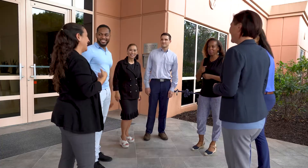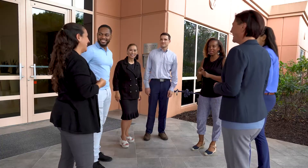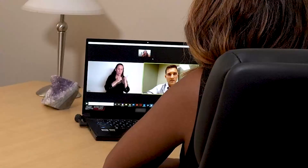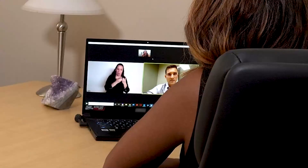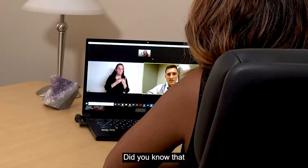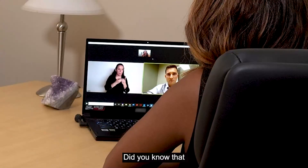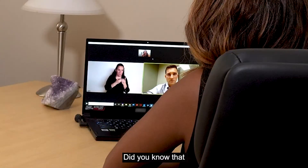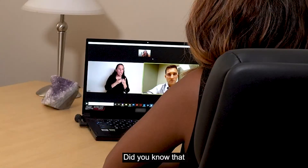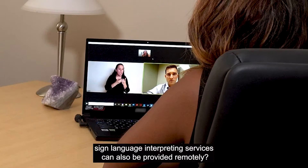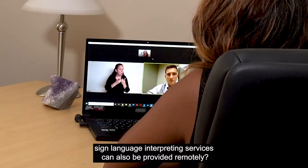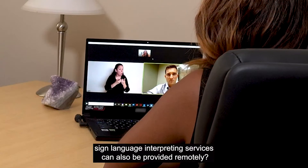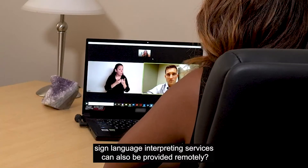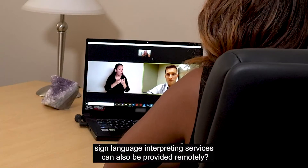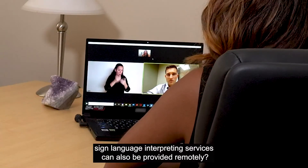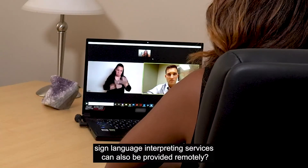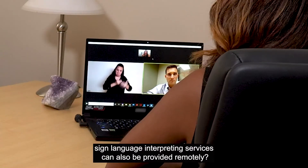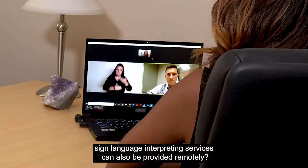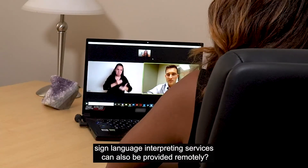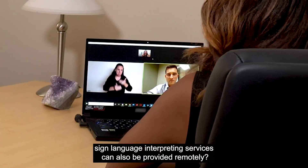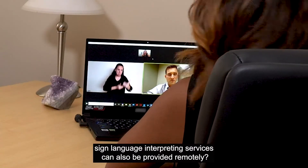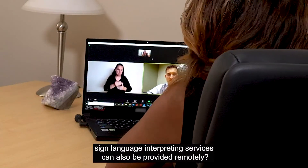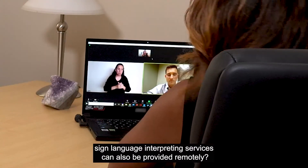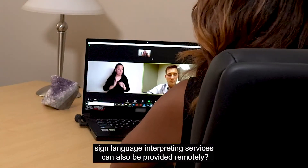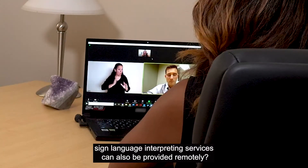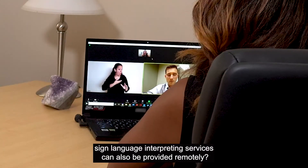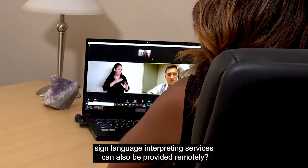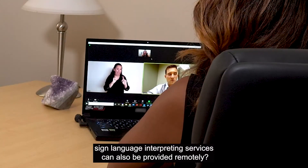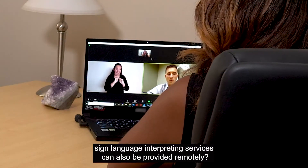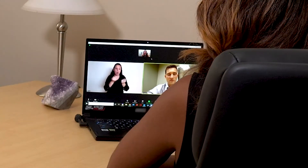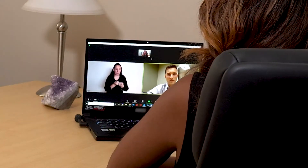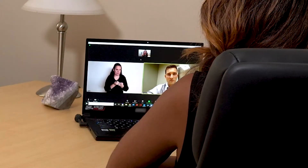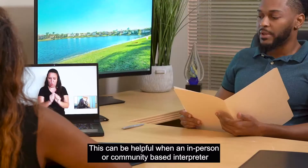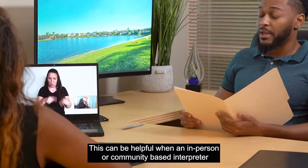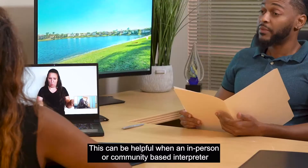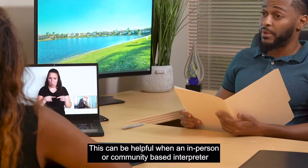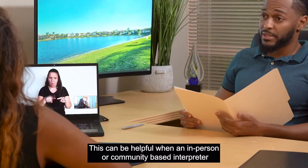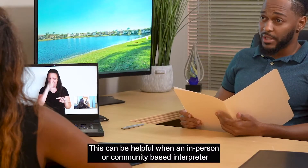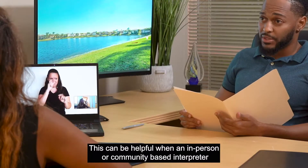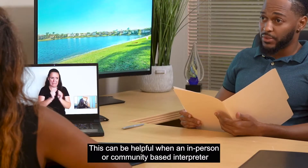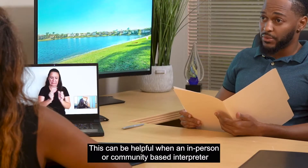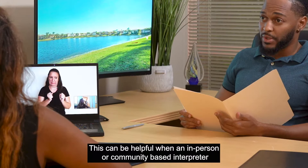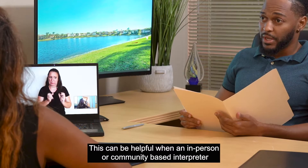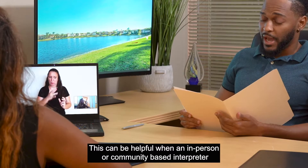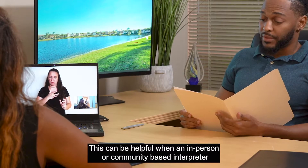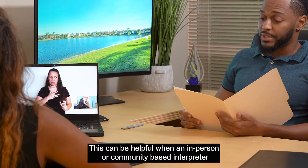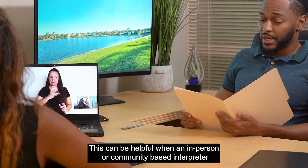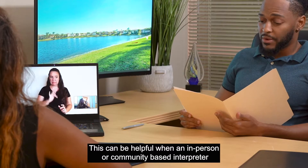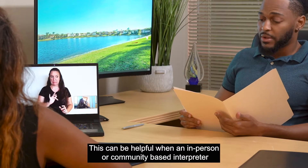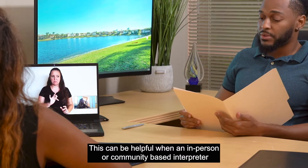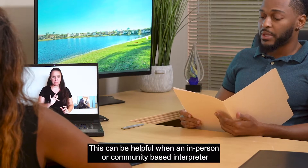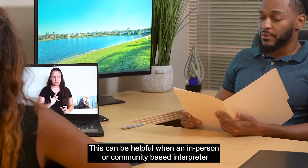ASL. Did you know that sign language interpreting services can also be provided remotely? This can be helpful when an in-person